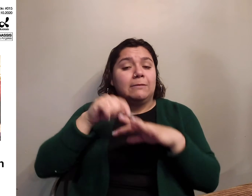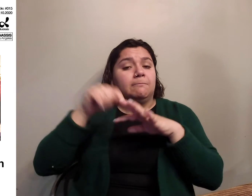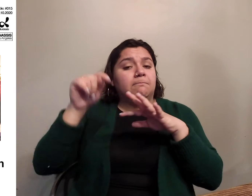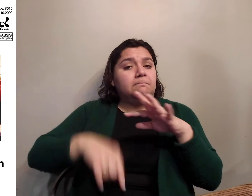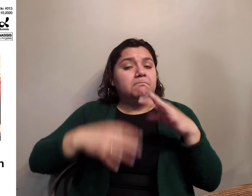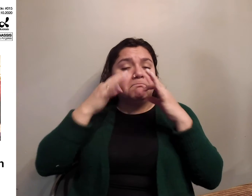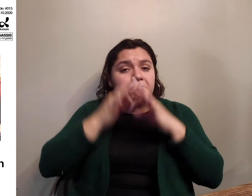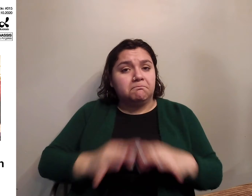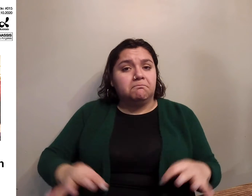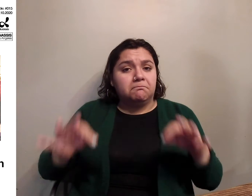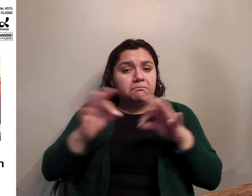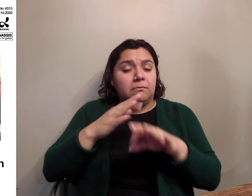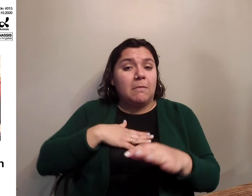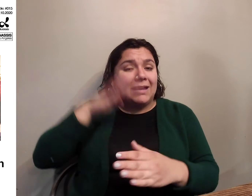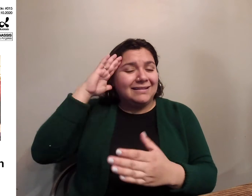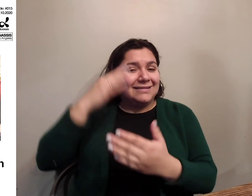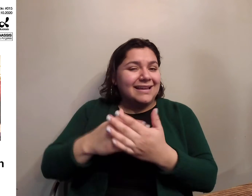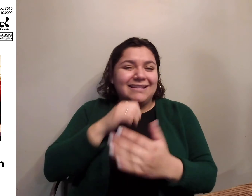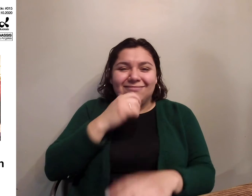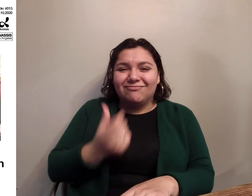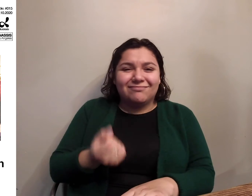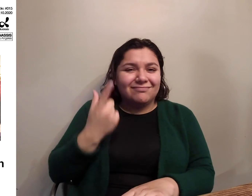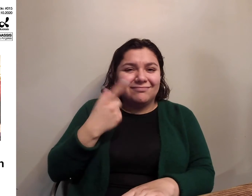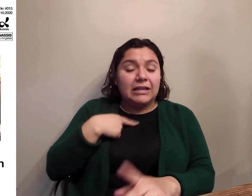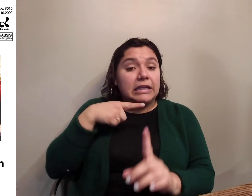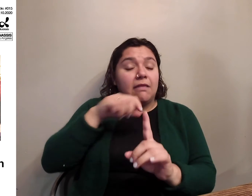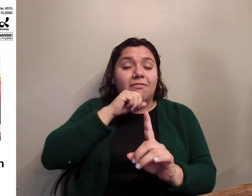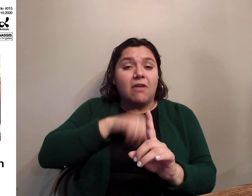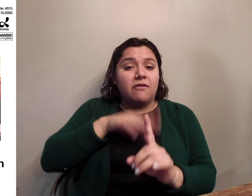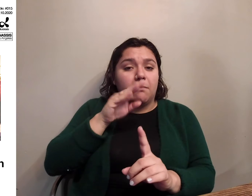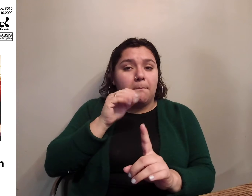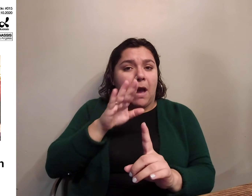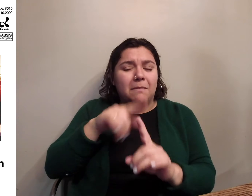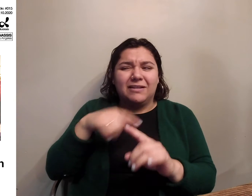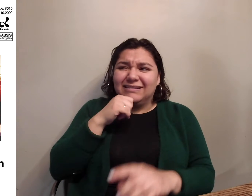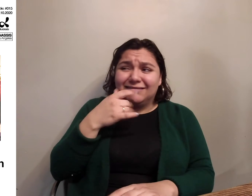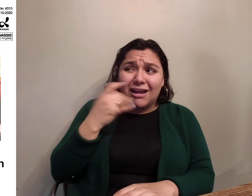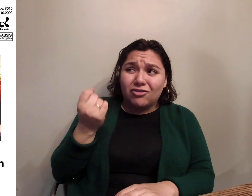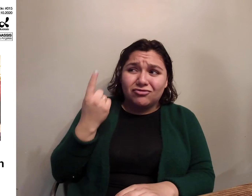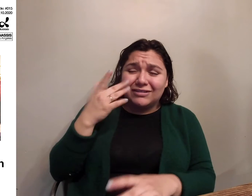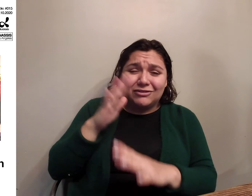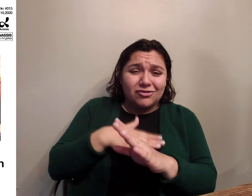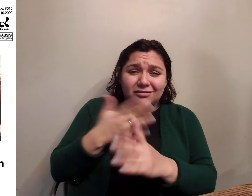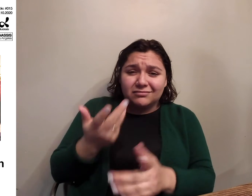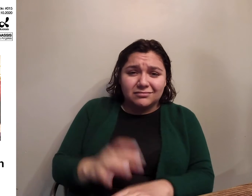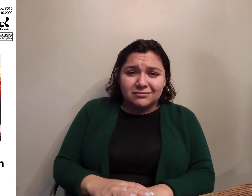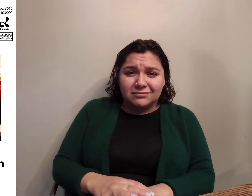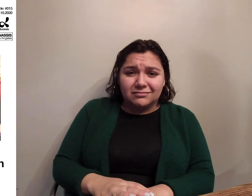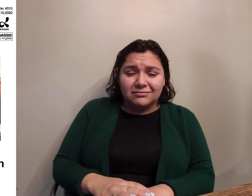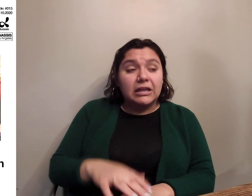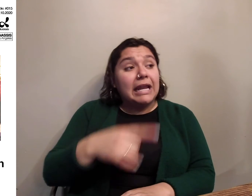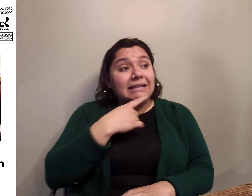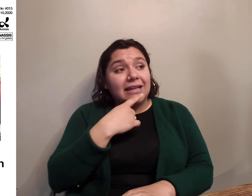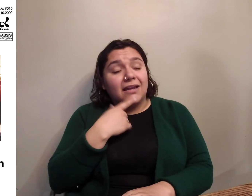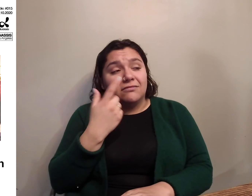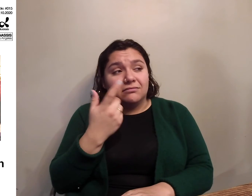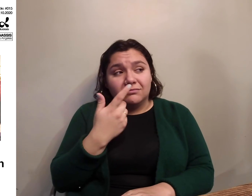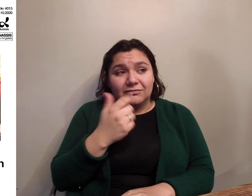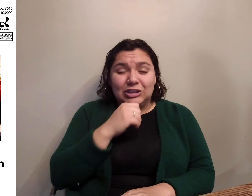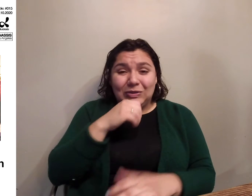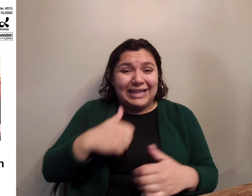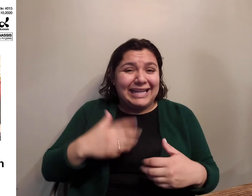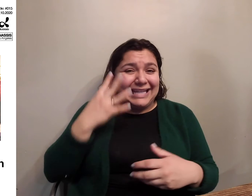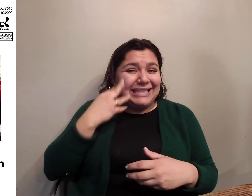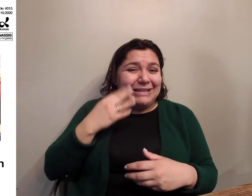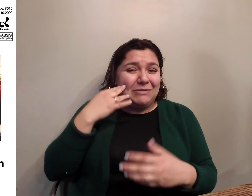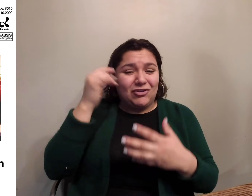meaningful. My son didn't get it, and he loves Bob, and he was like, I just don't get it at all. And I said, well, you didn't live